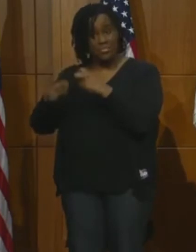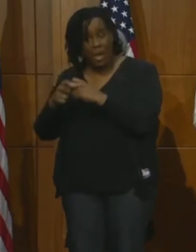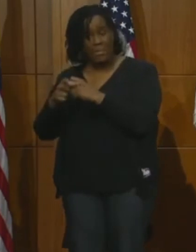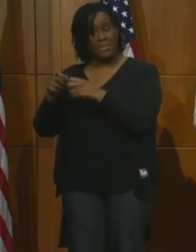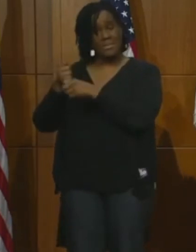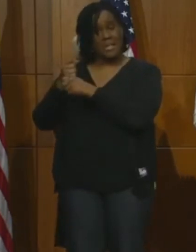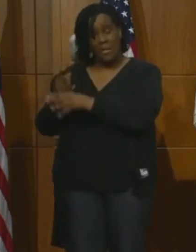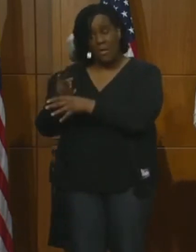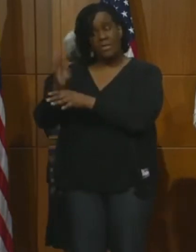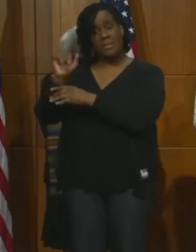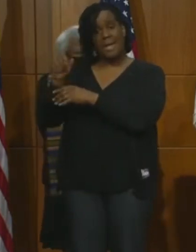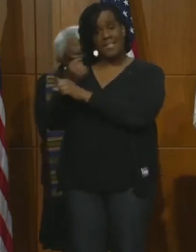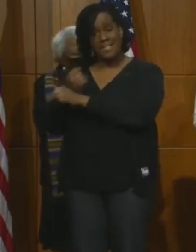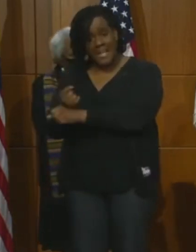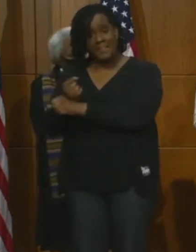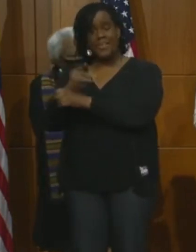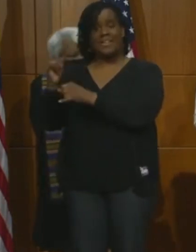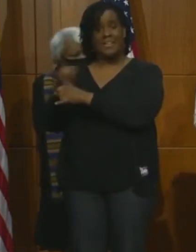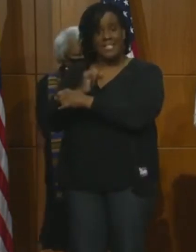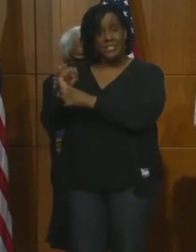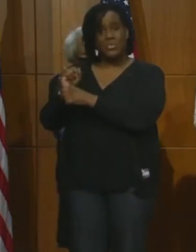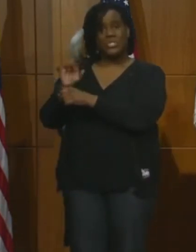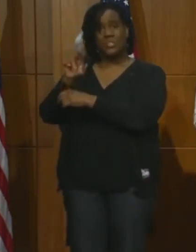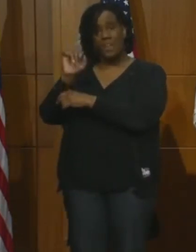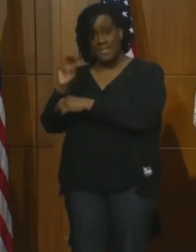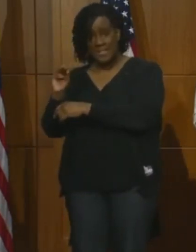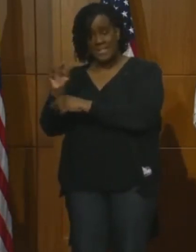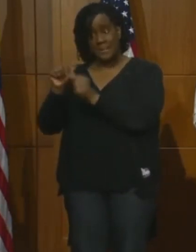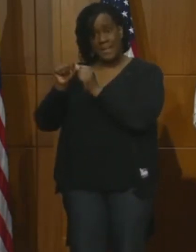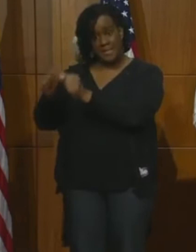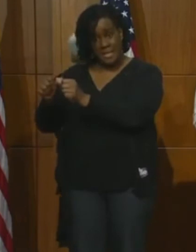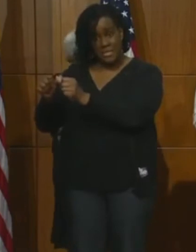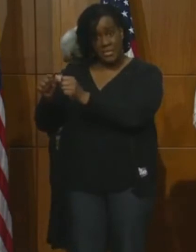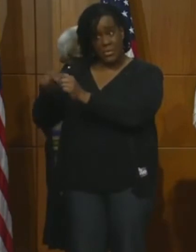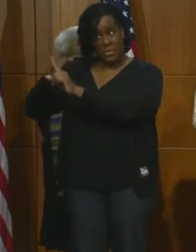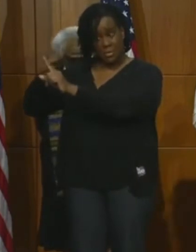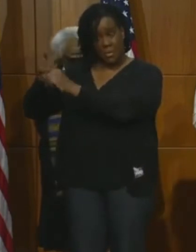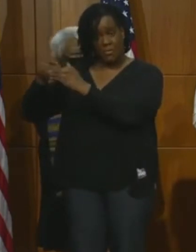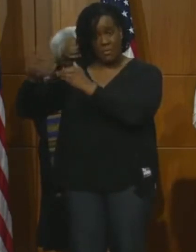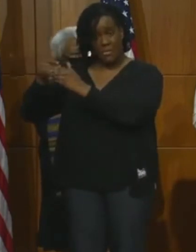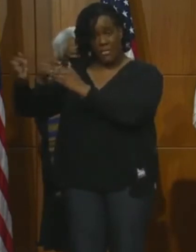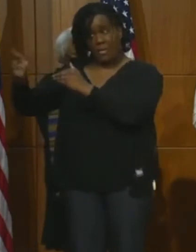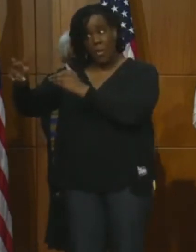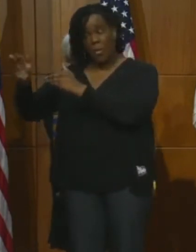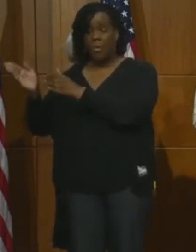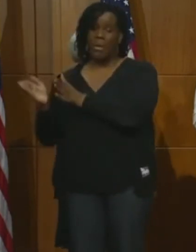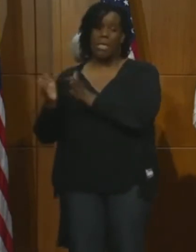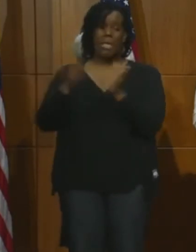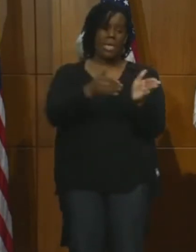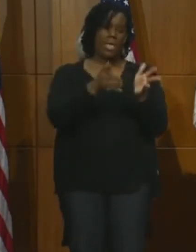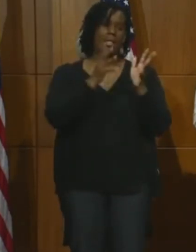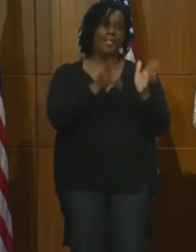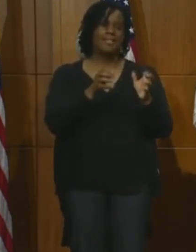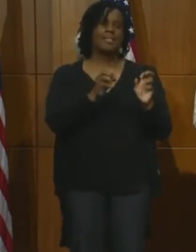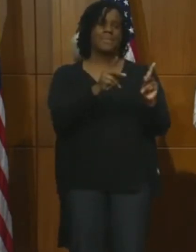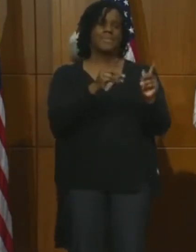institutionalized racism and be persistent in our quest from now on? Or do we just let this opportune